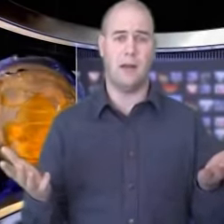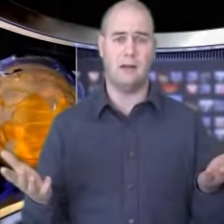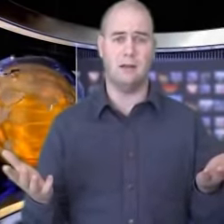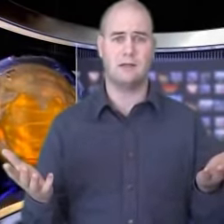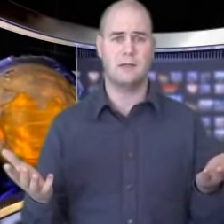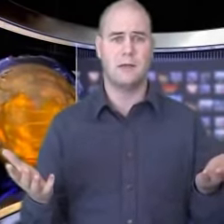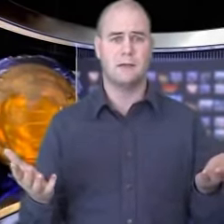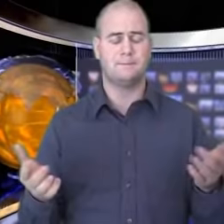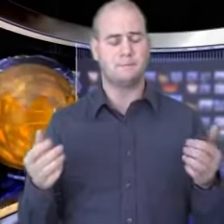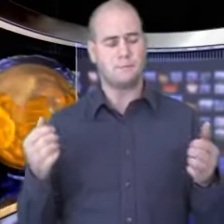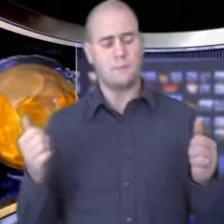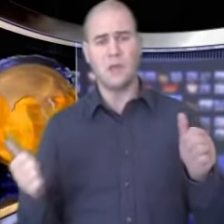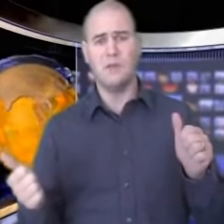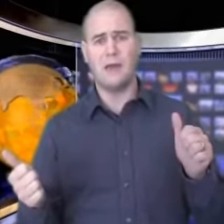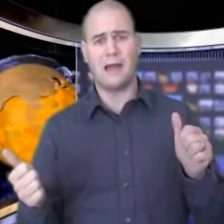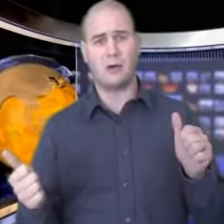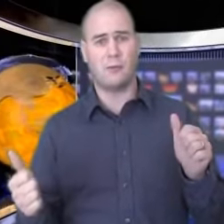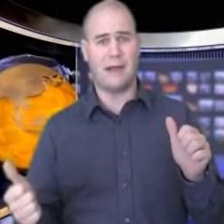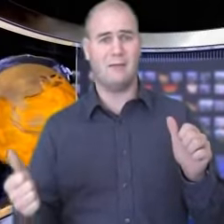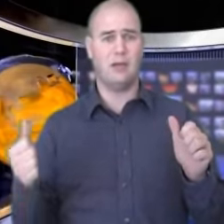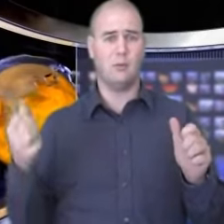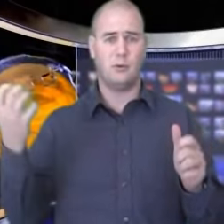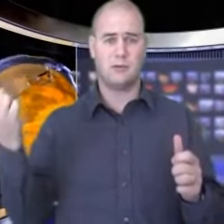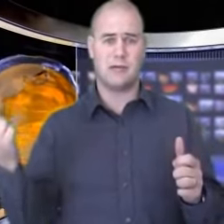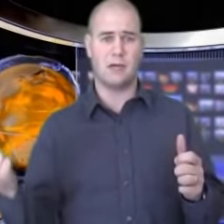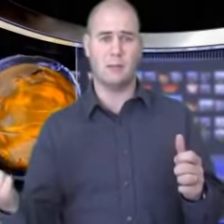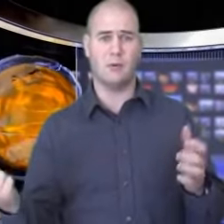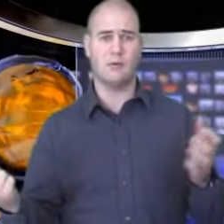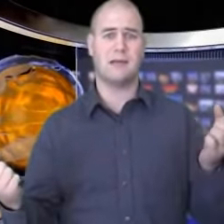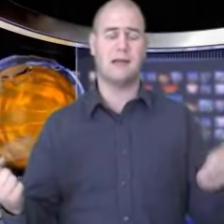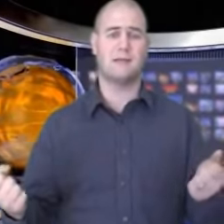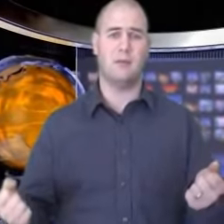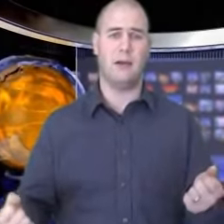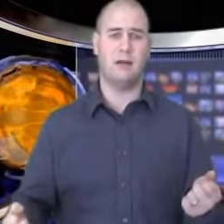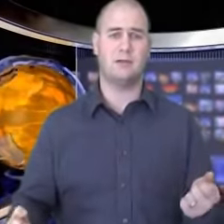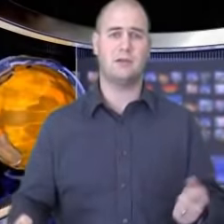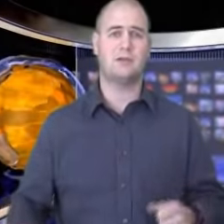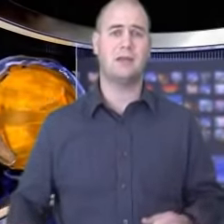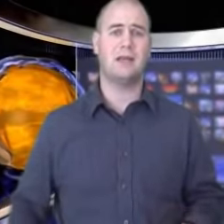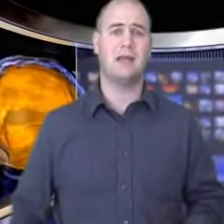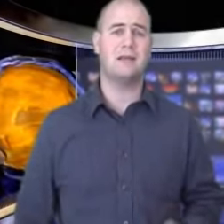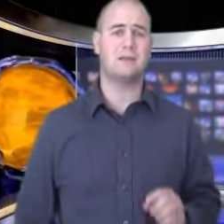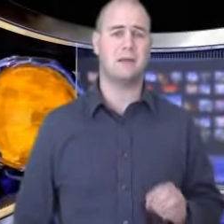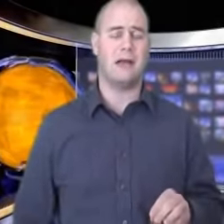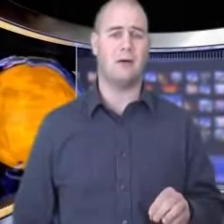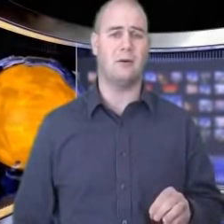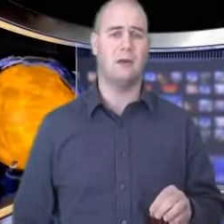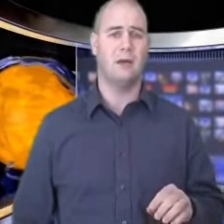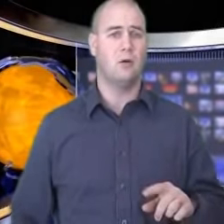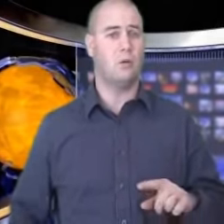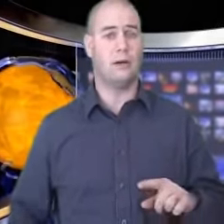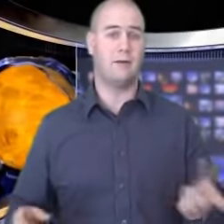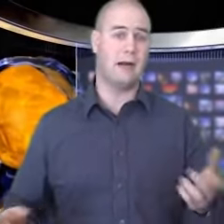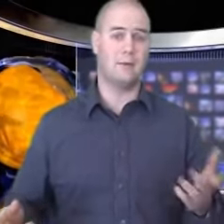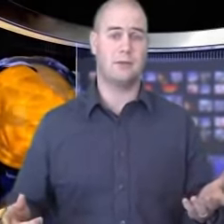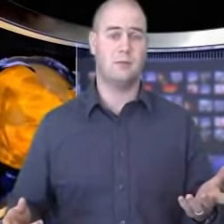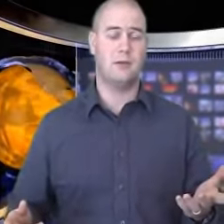balance, that gravity that pulls down on both sides of the balance is going to cancel out whatever happens to be there.